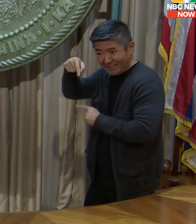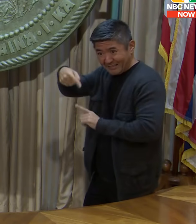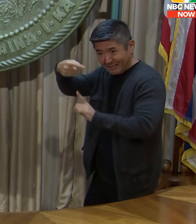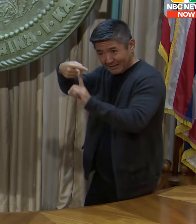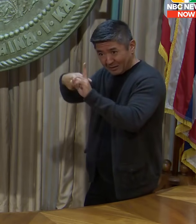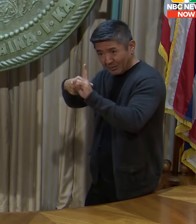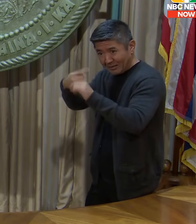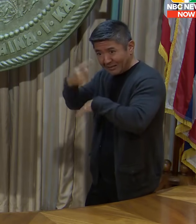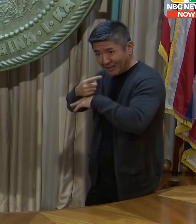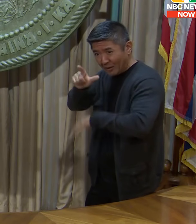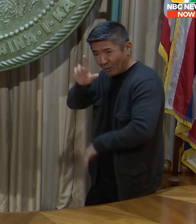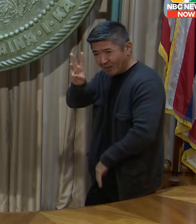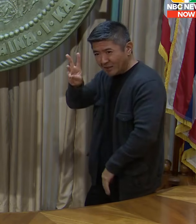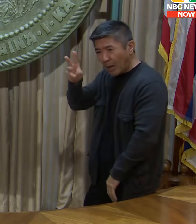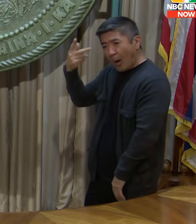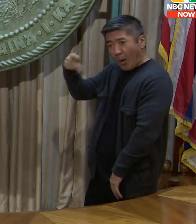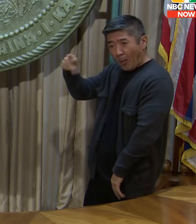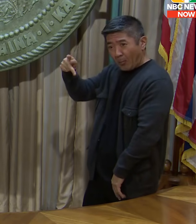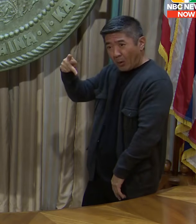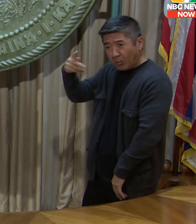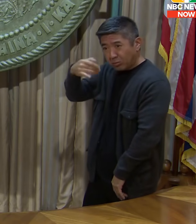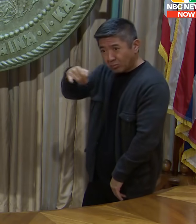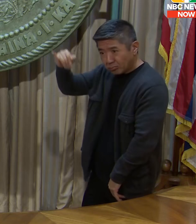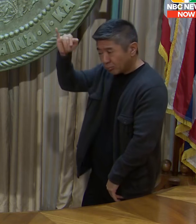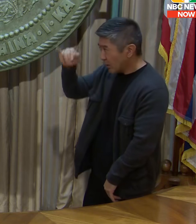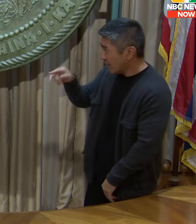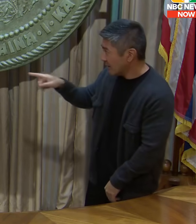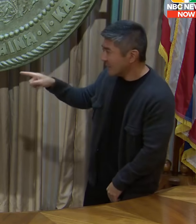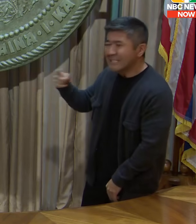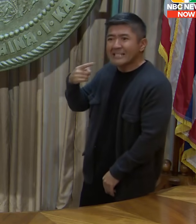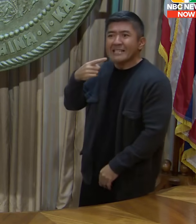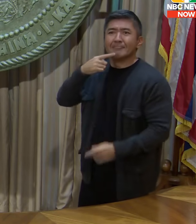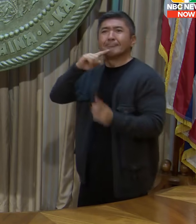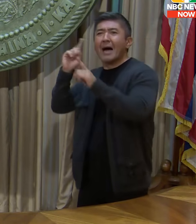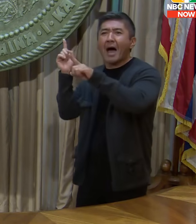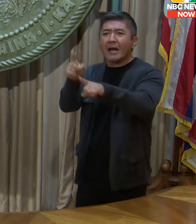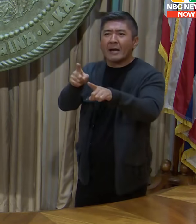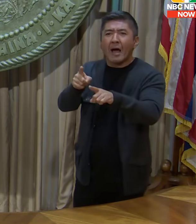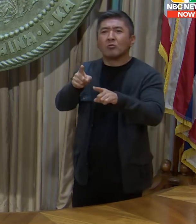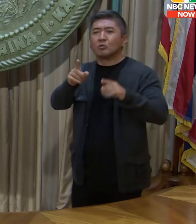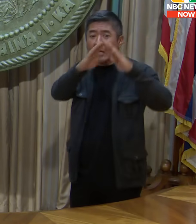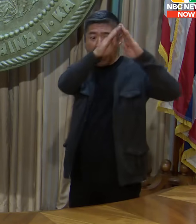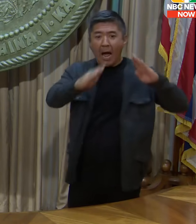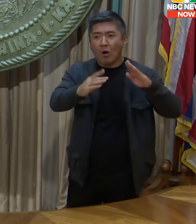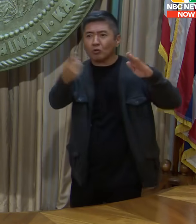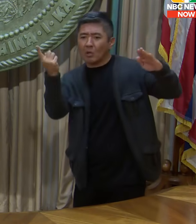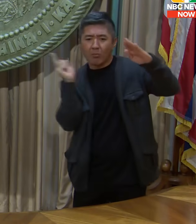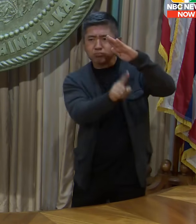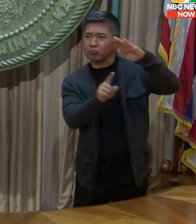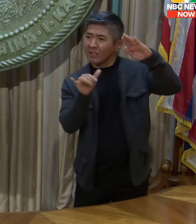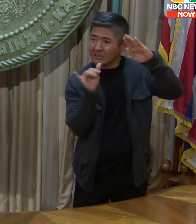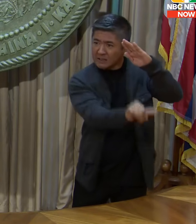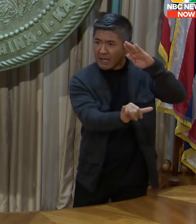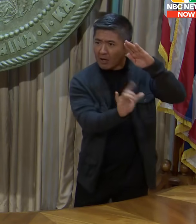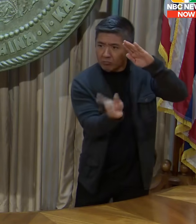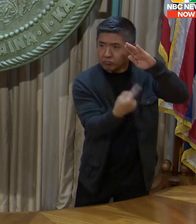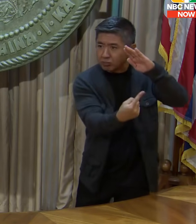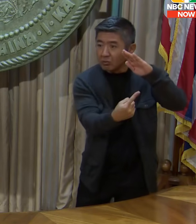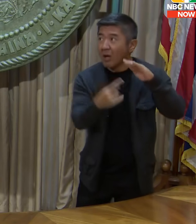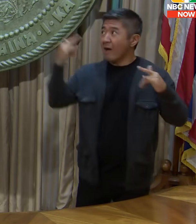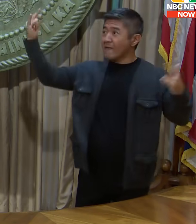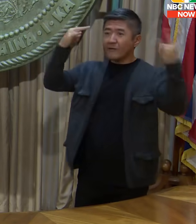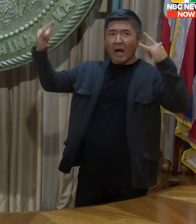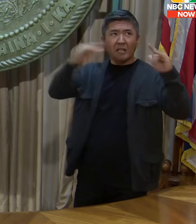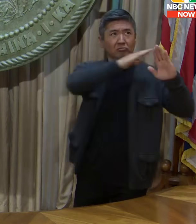month. That's that purple line that went up, where he asked us all to shelter in place and brought the hammer down on flights that were otherwise infecting our